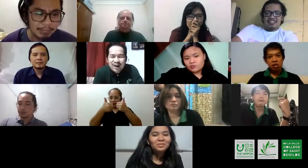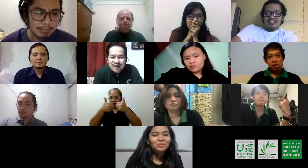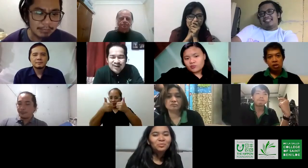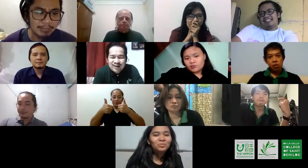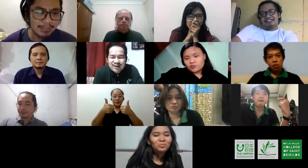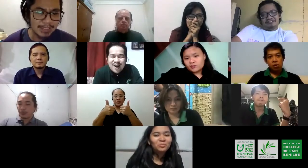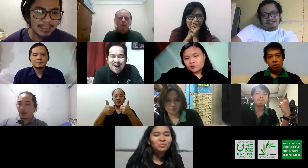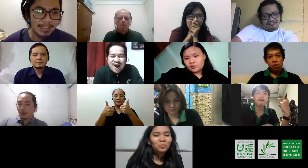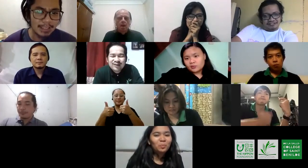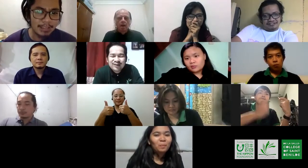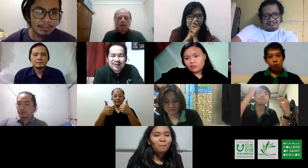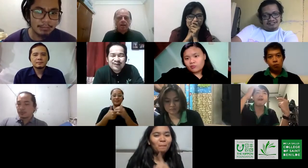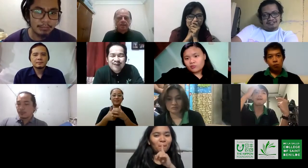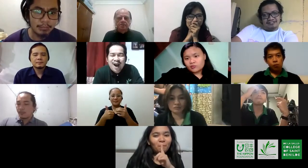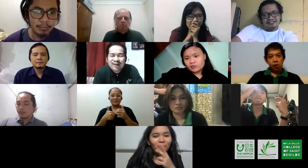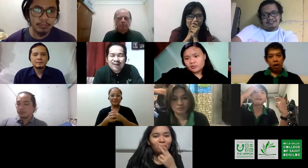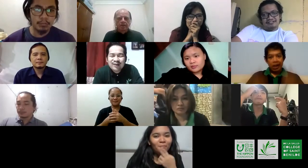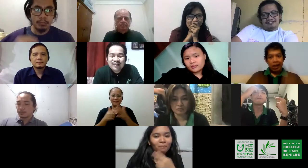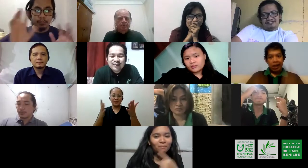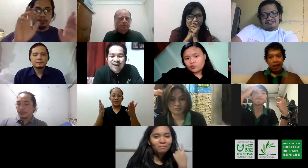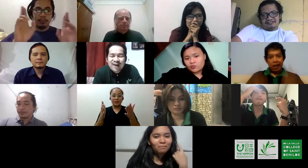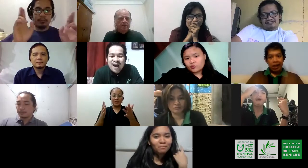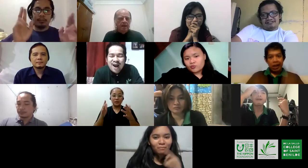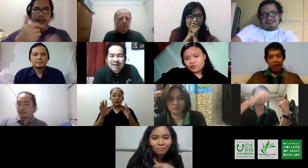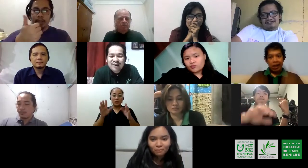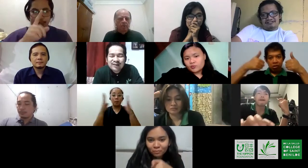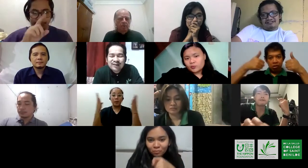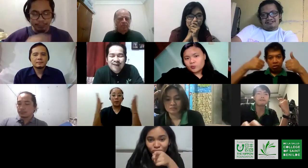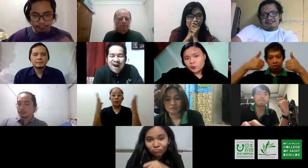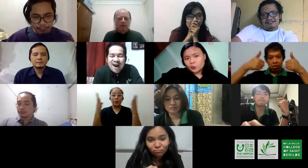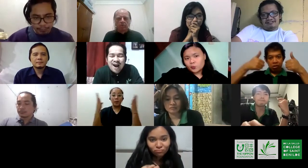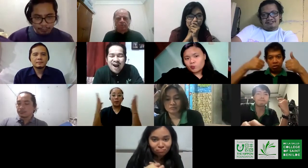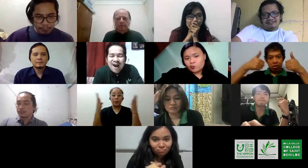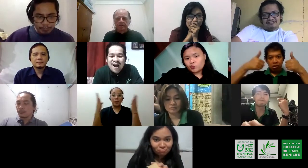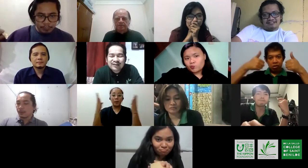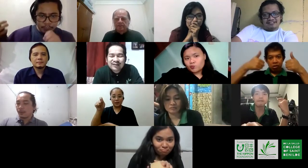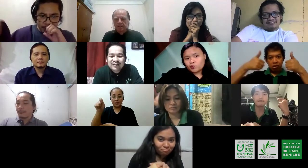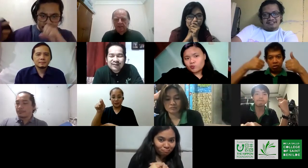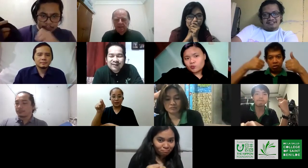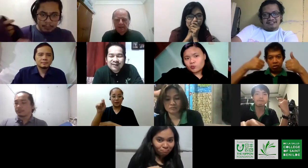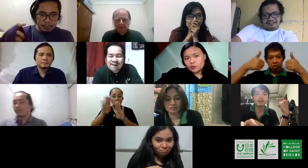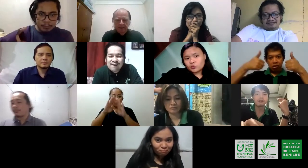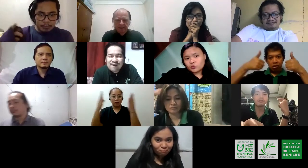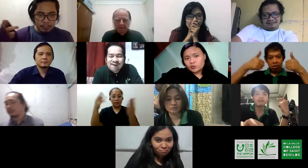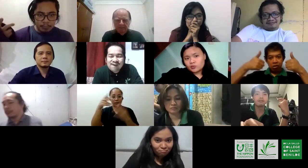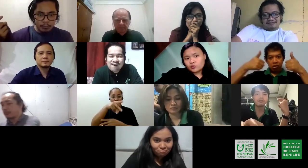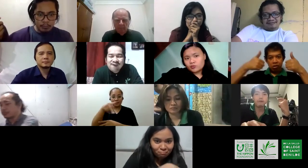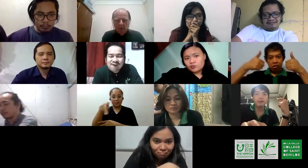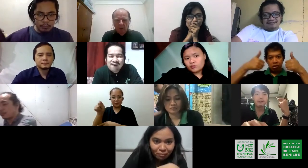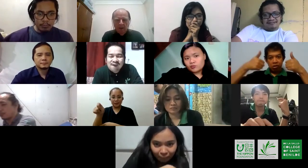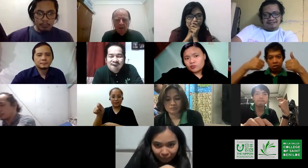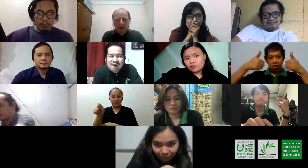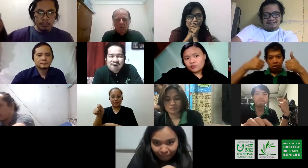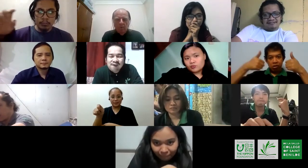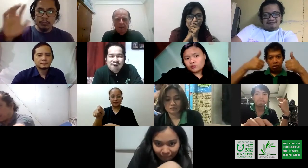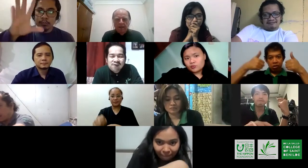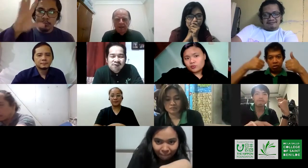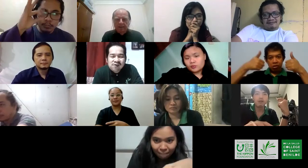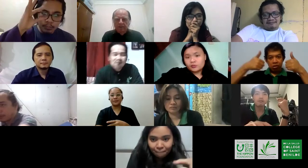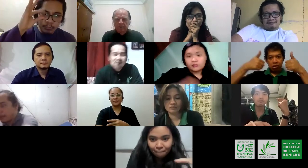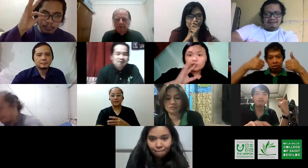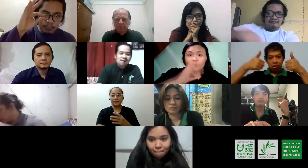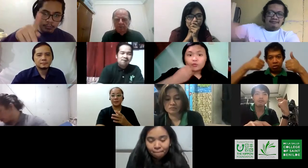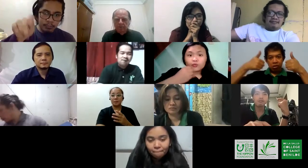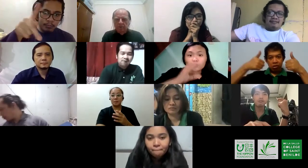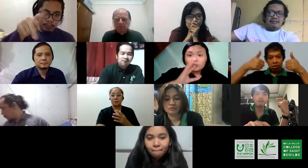Okay, let's open up your PowerPoints. And what I'd